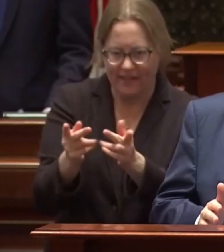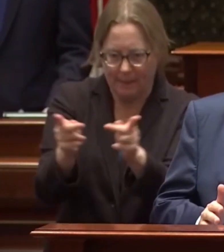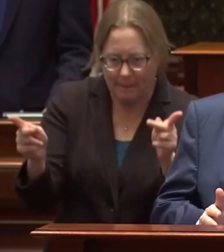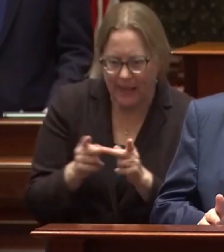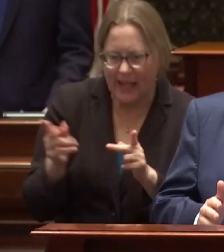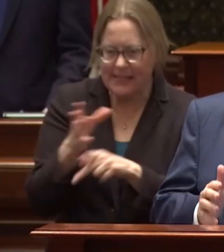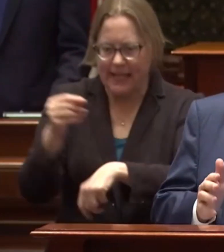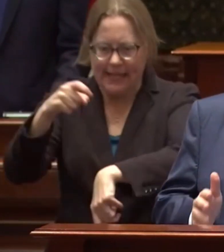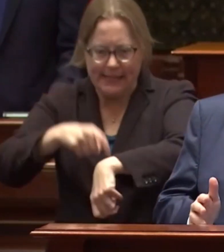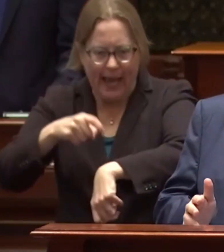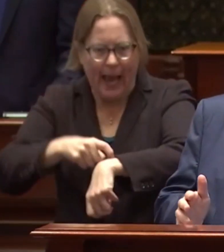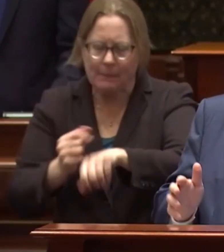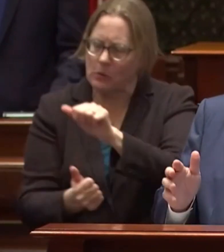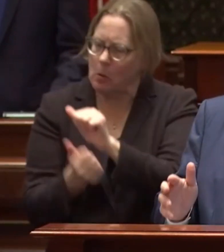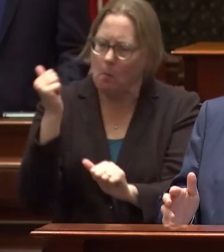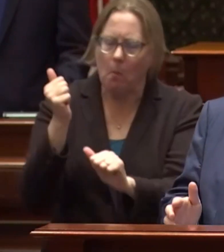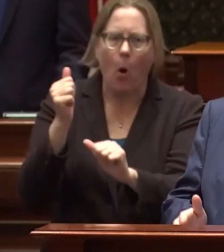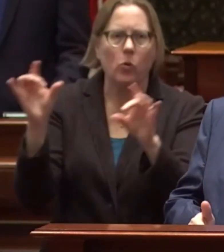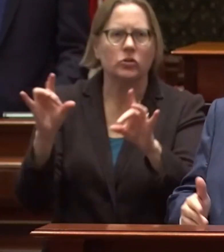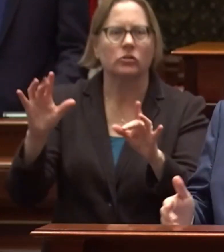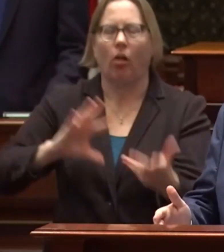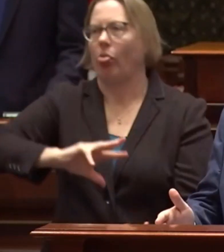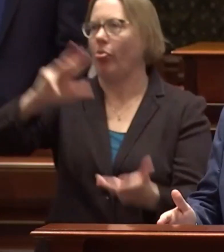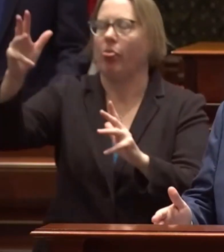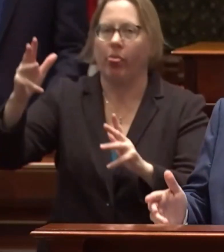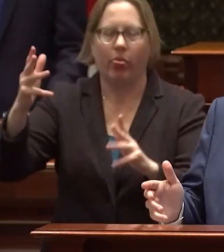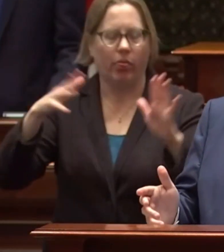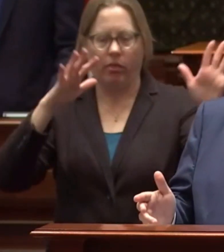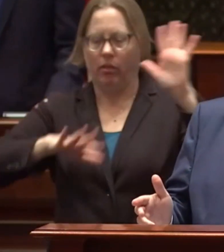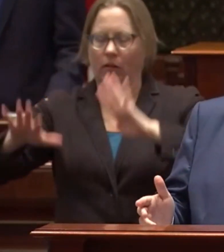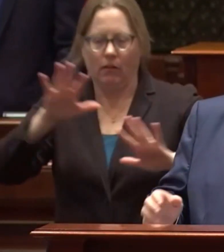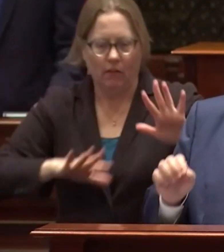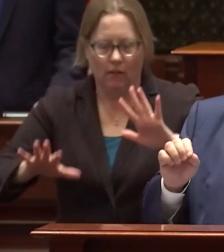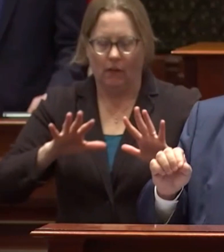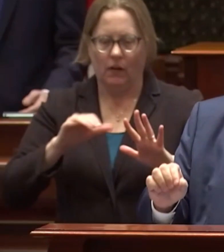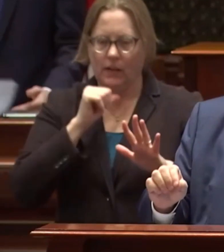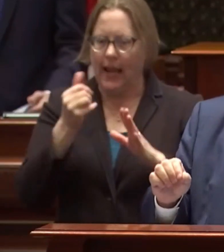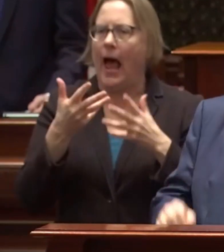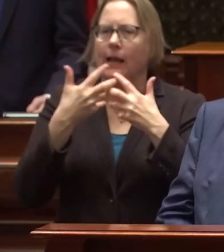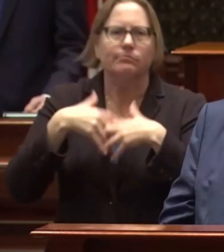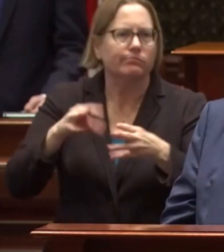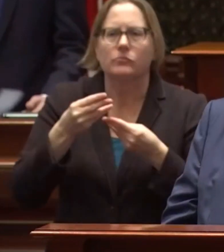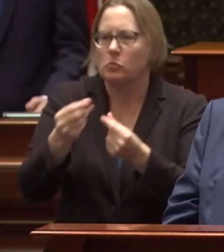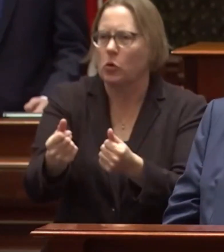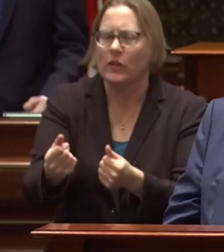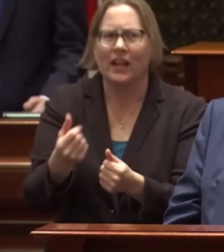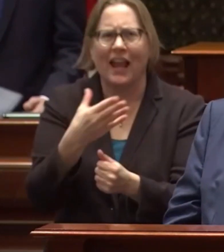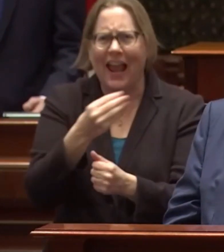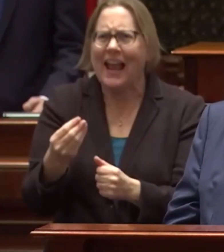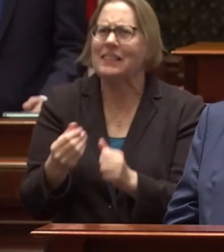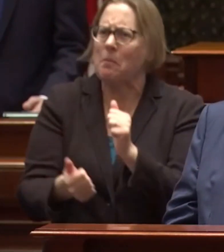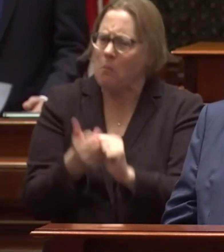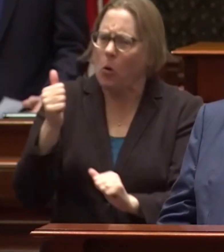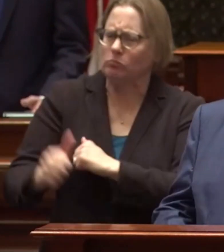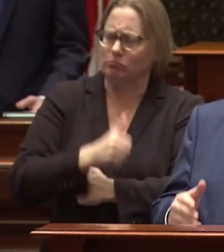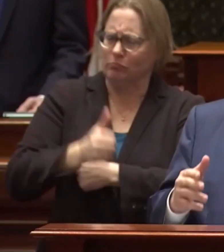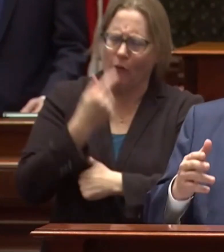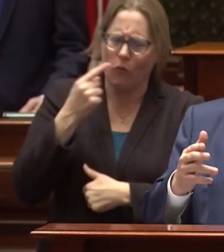that would engender the maximum chaos for the city of Chicago and for the asylum seekers